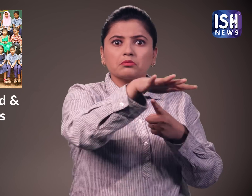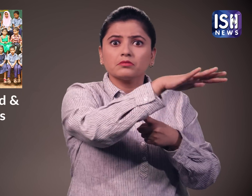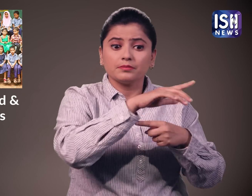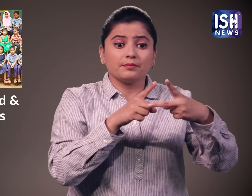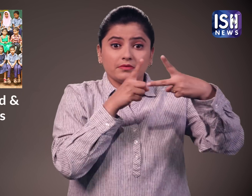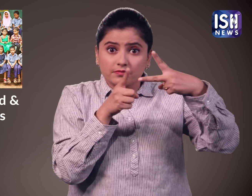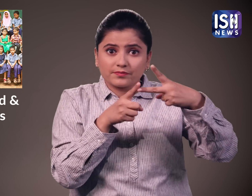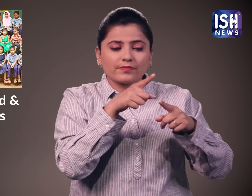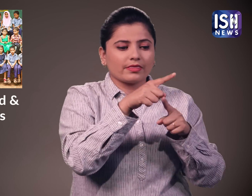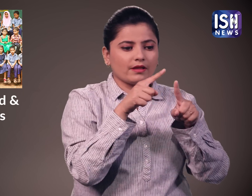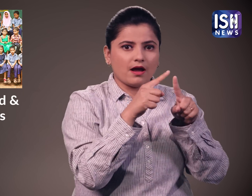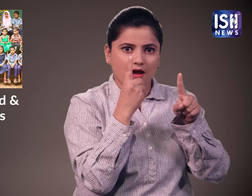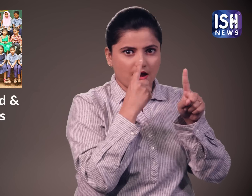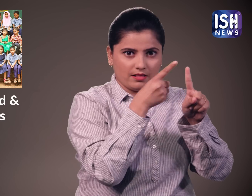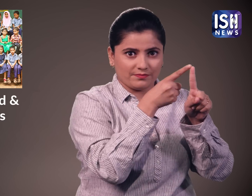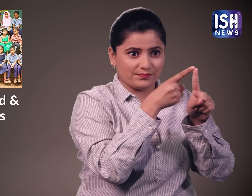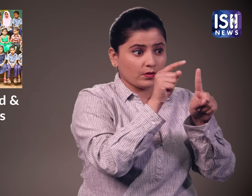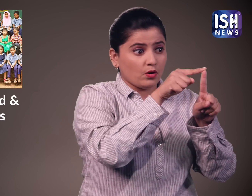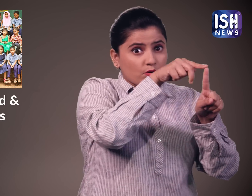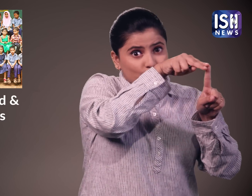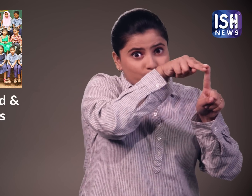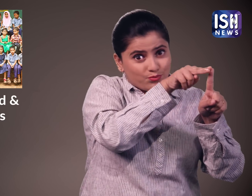Giving birth to twins is genetic here.